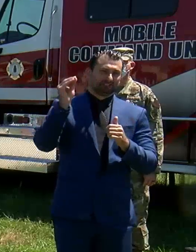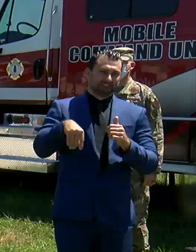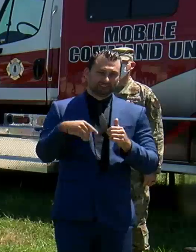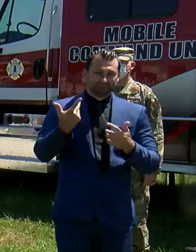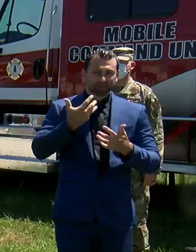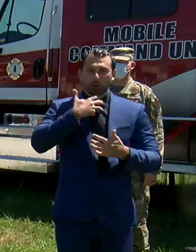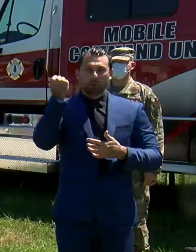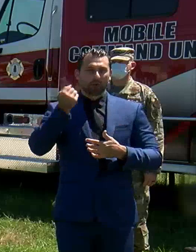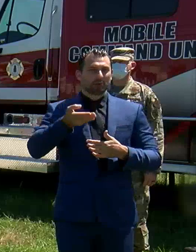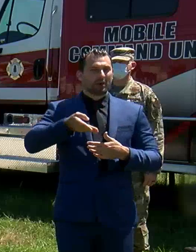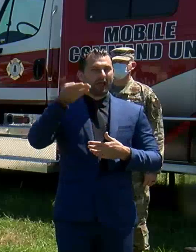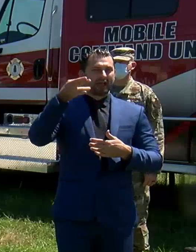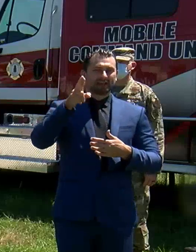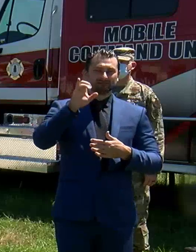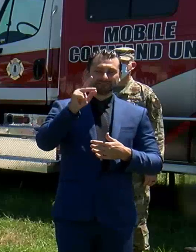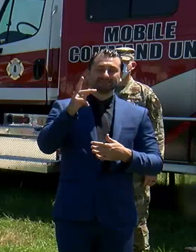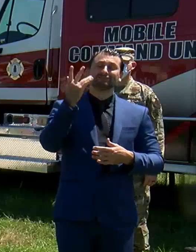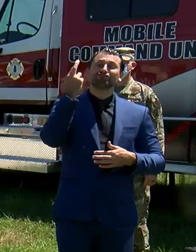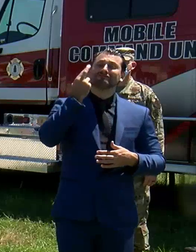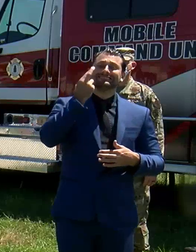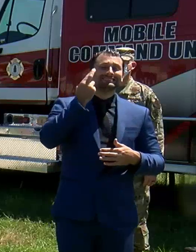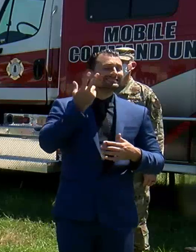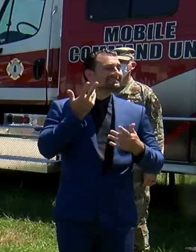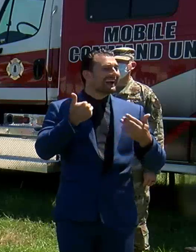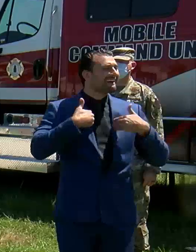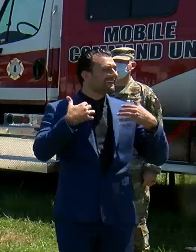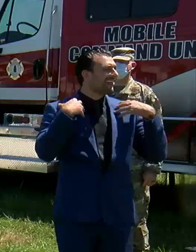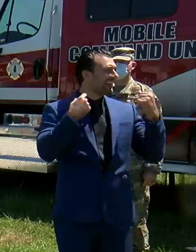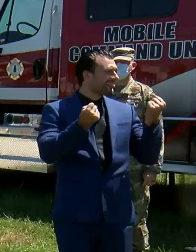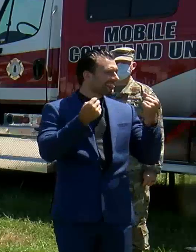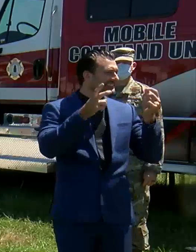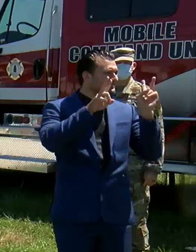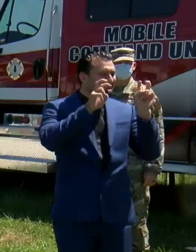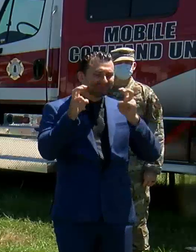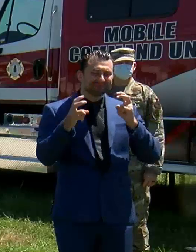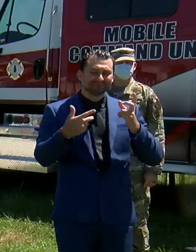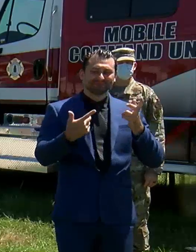so we understand who the most vulnerable groups